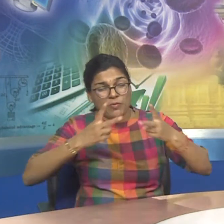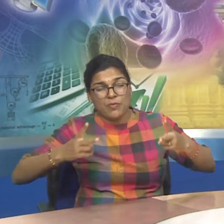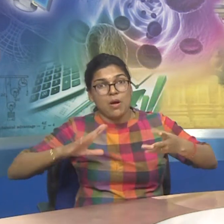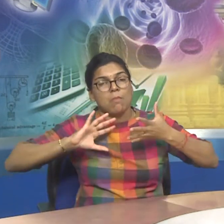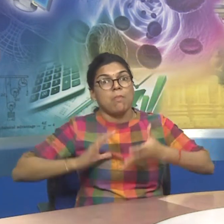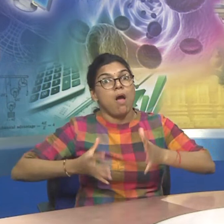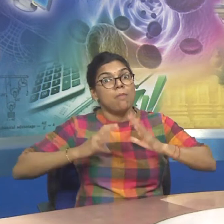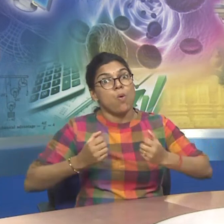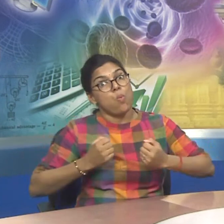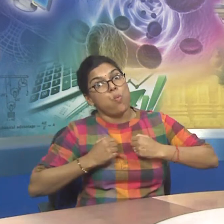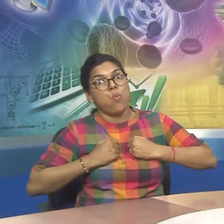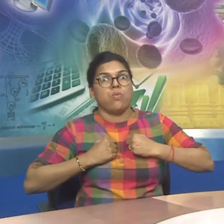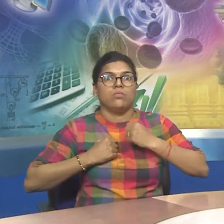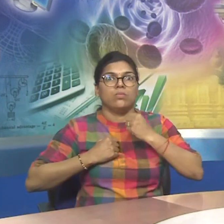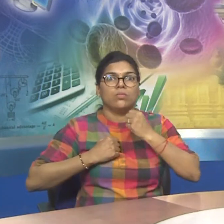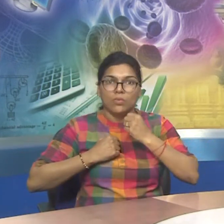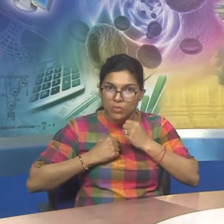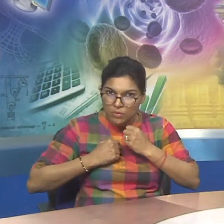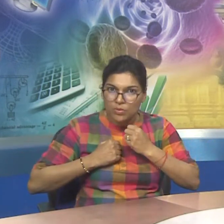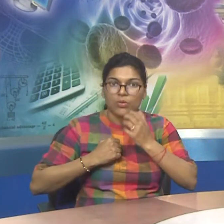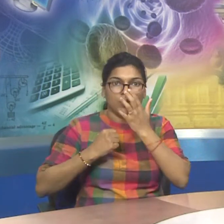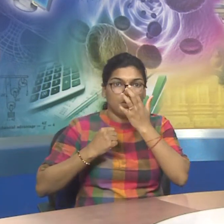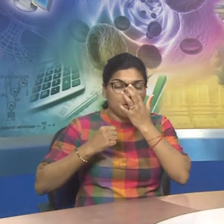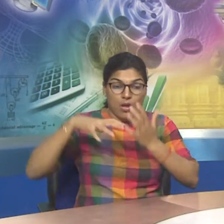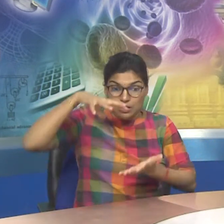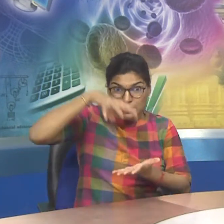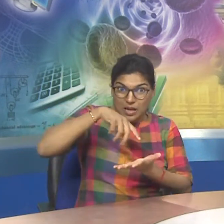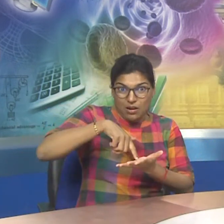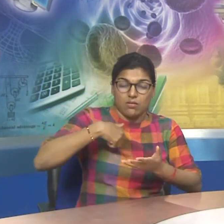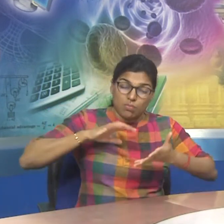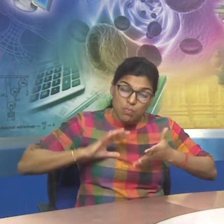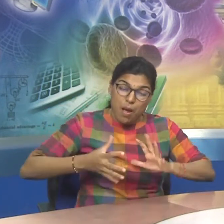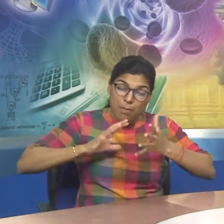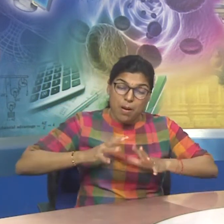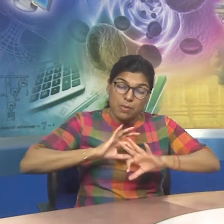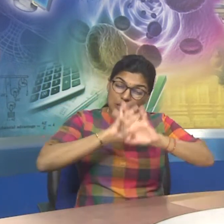thinking about dangerous weapons and ammunitions for the